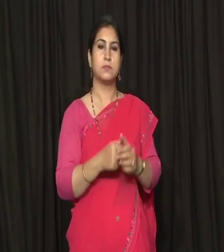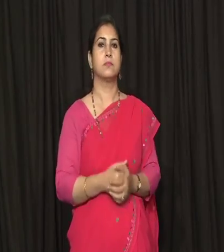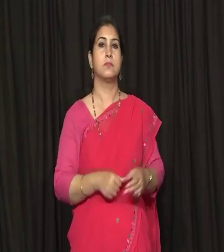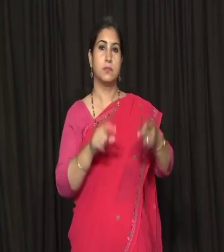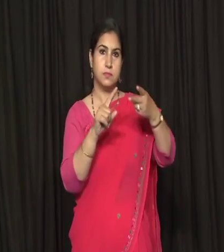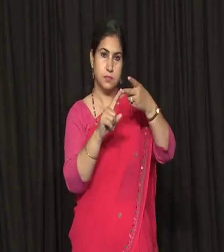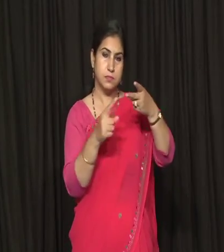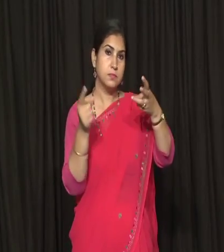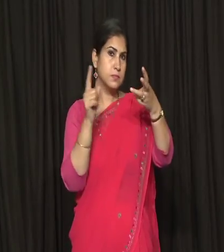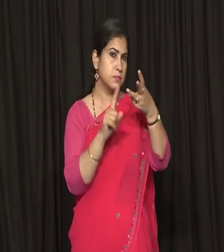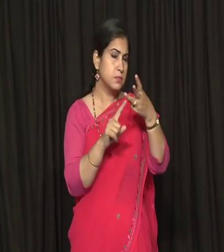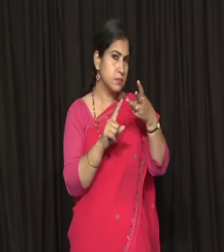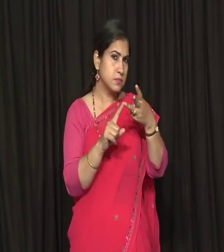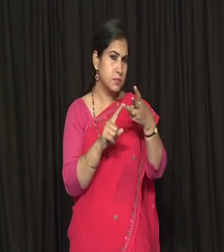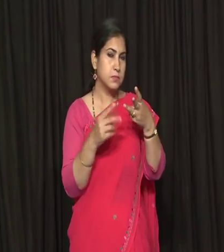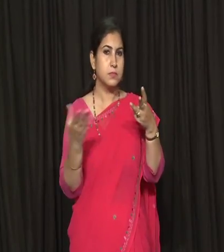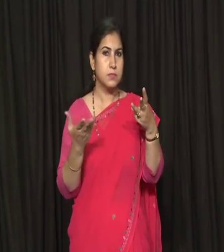the third is Tuscany,